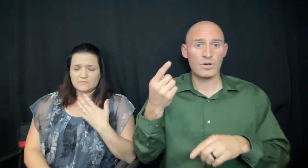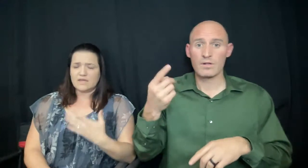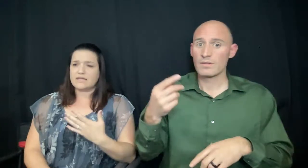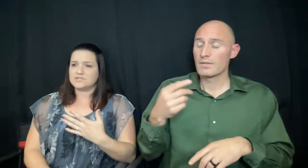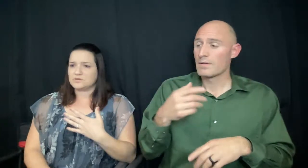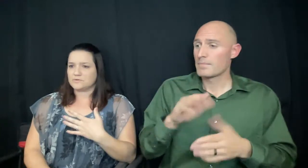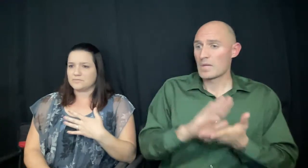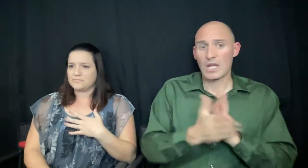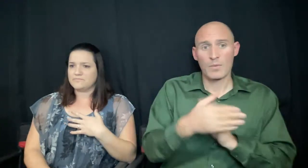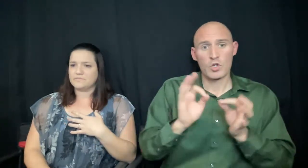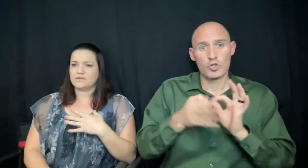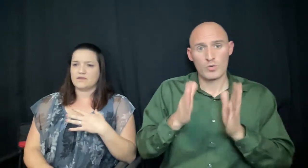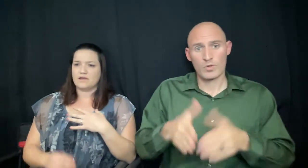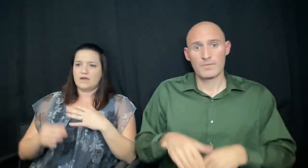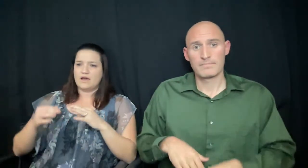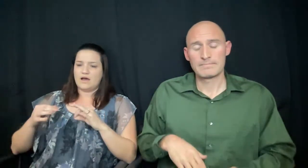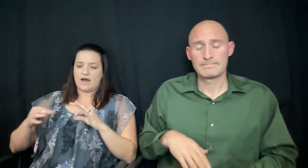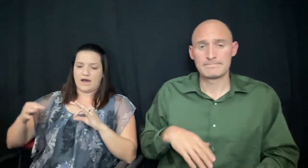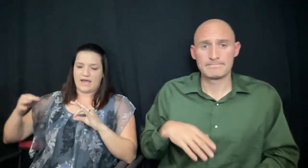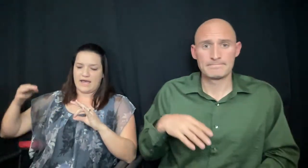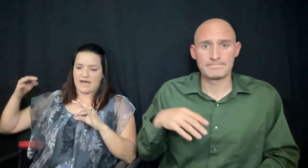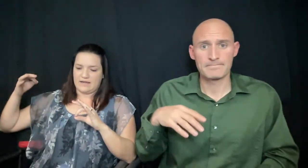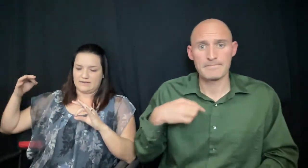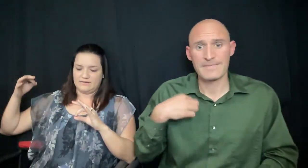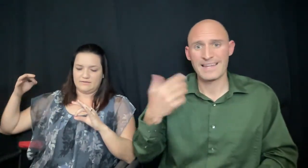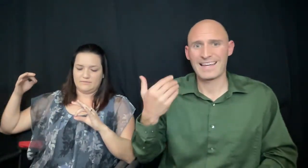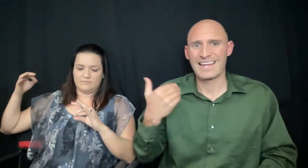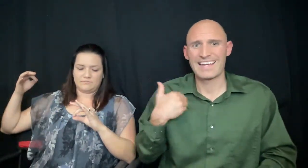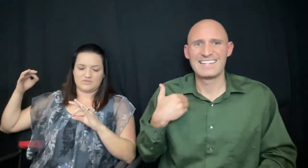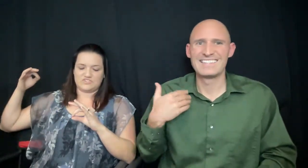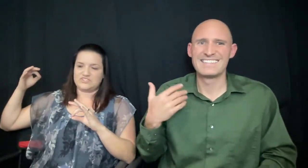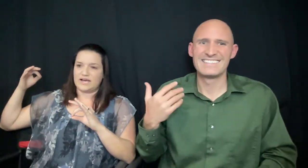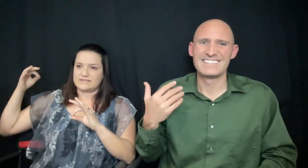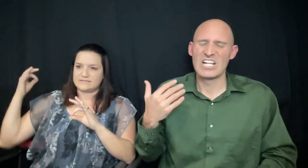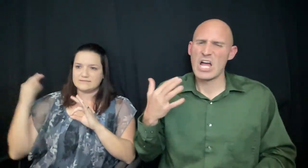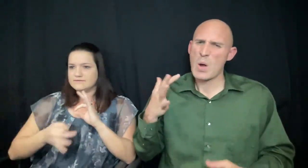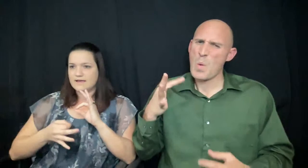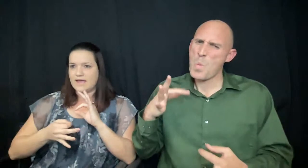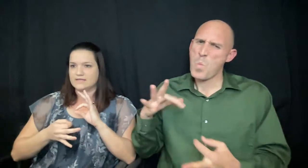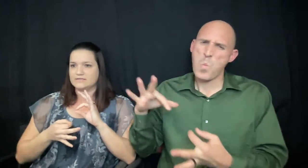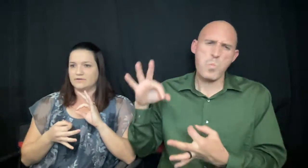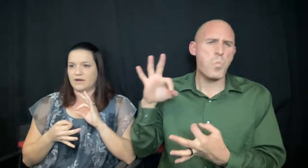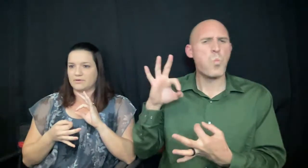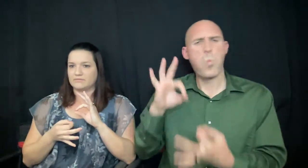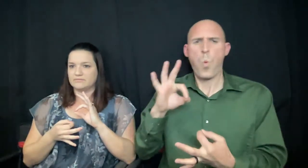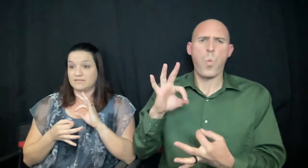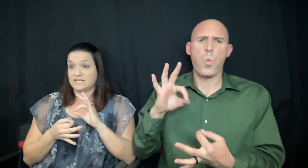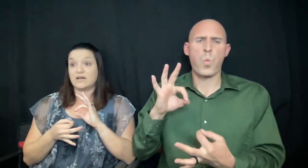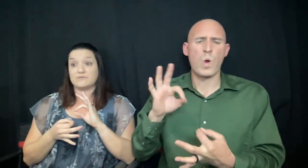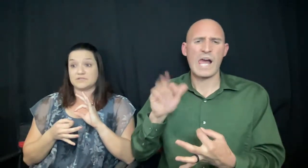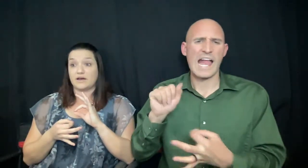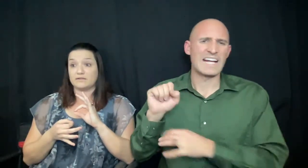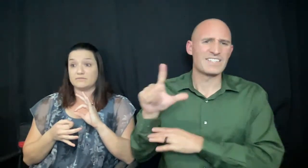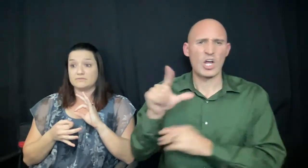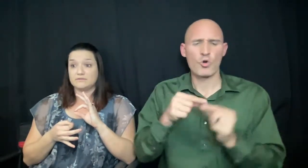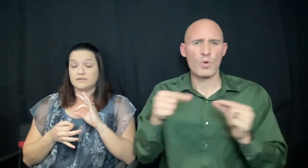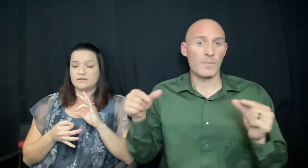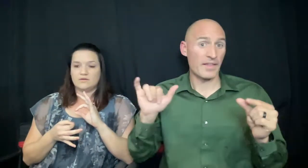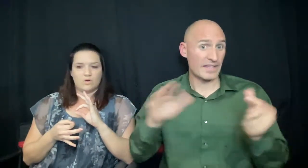an interpreter, I had precise ASL grammar, because that's how I was taught.